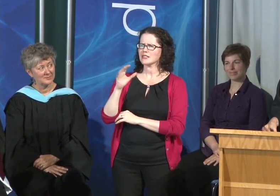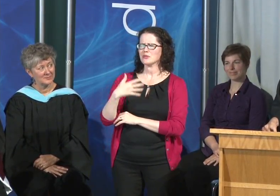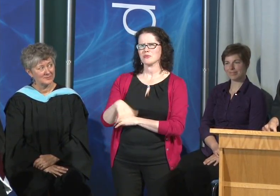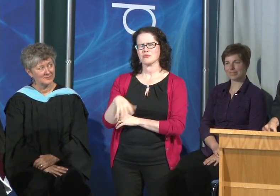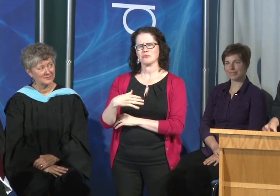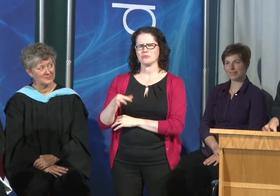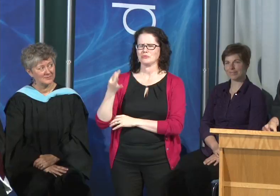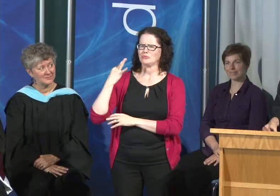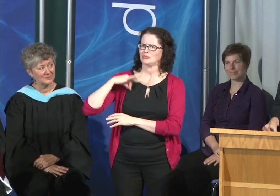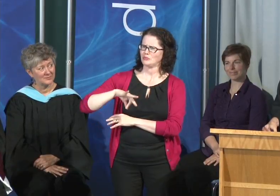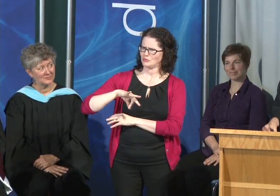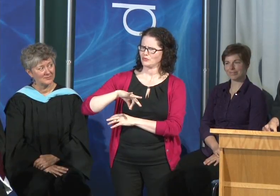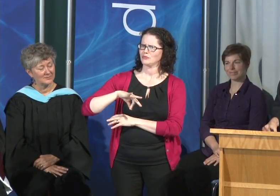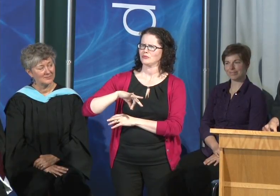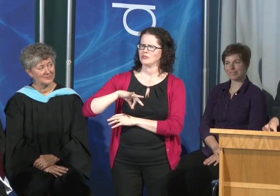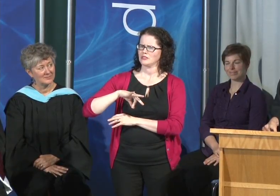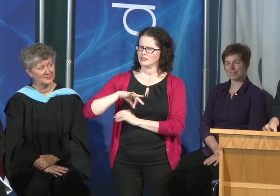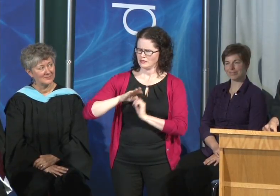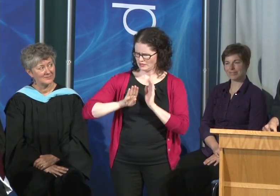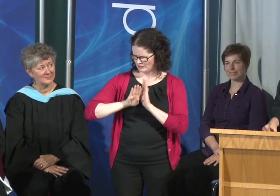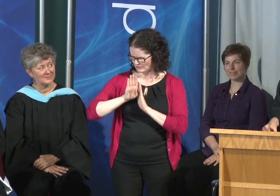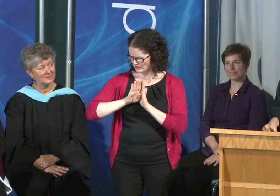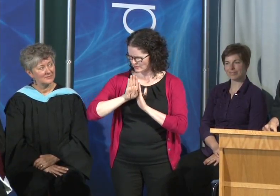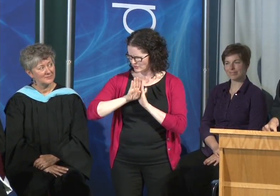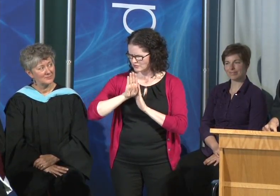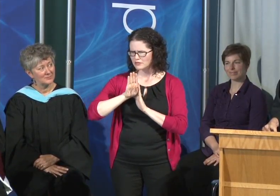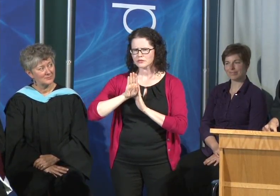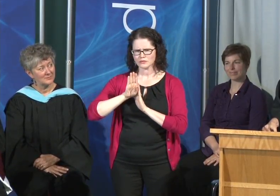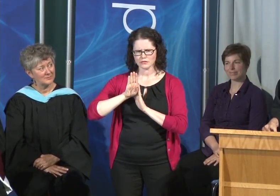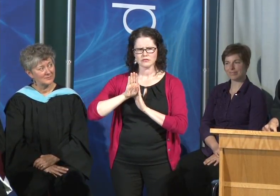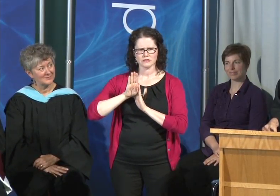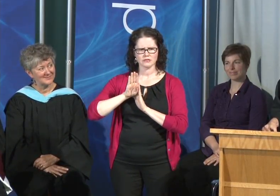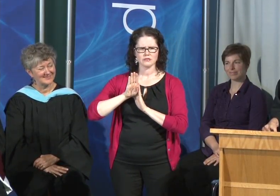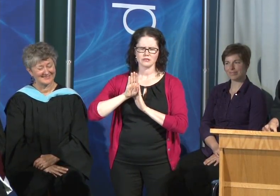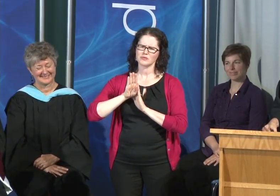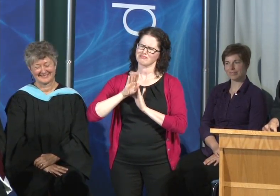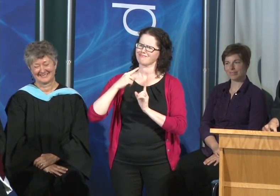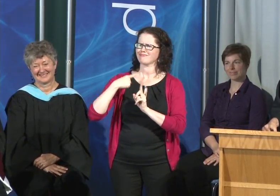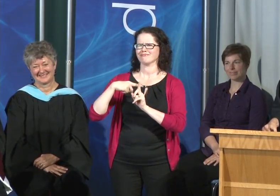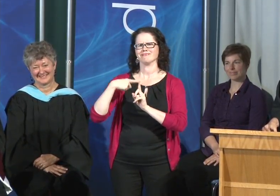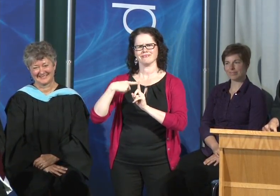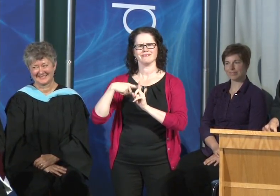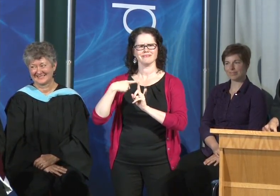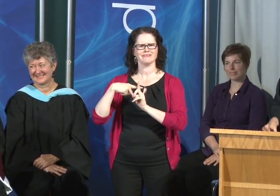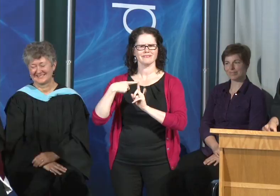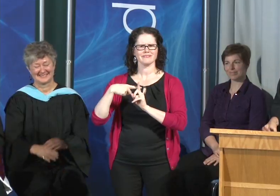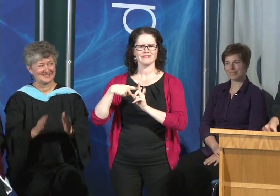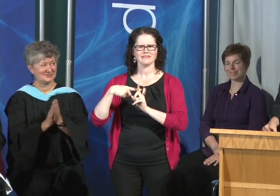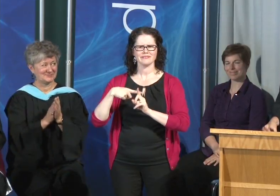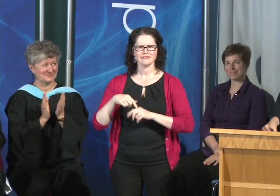rewarding, it has been growing, and has been so very, very positive.